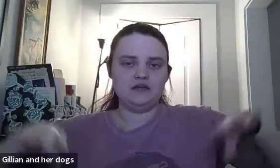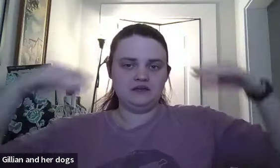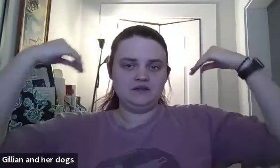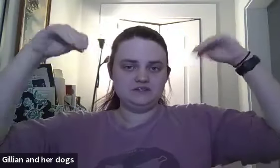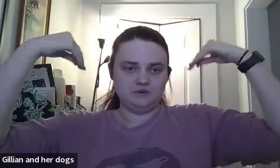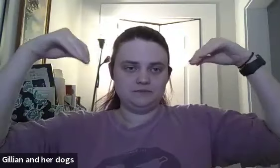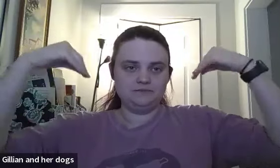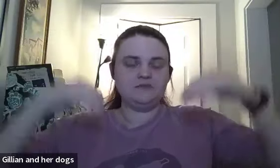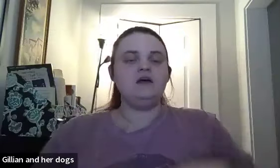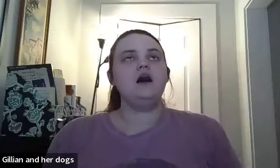Clothing store.